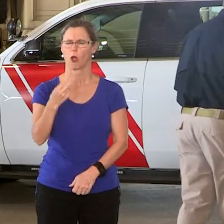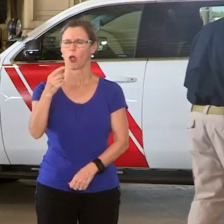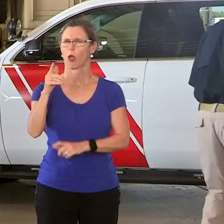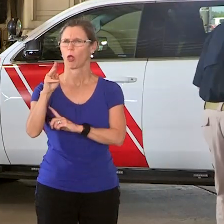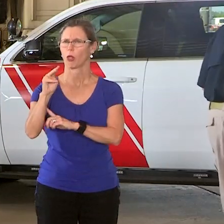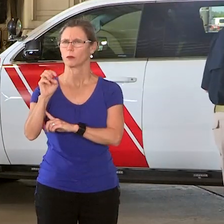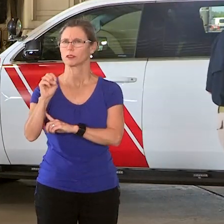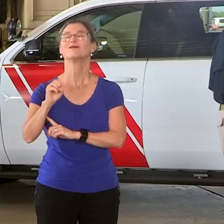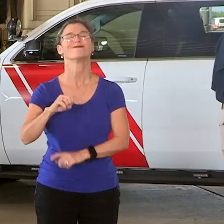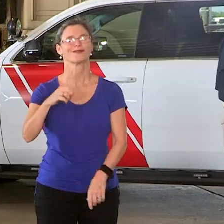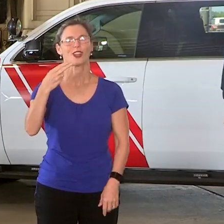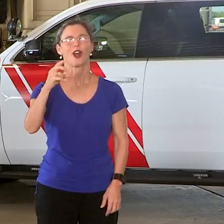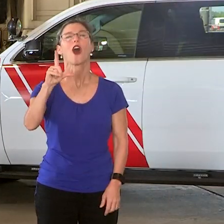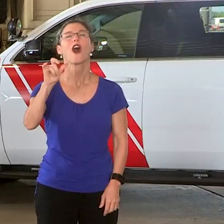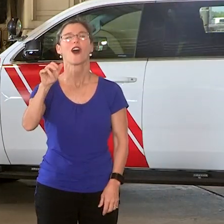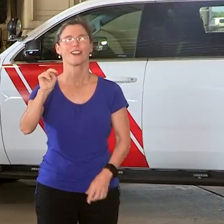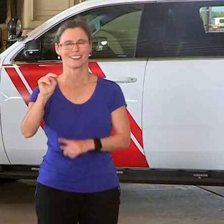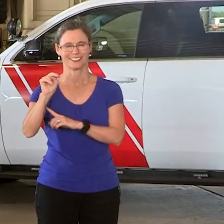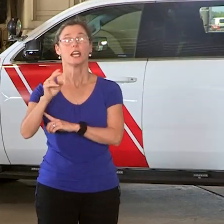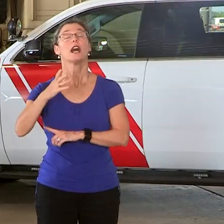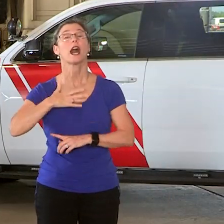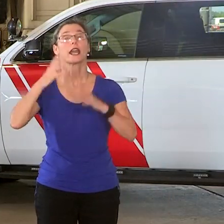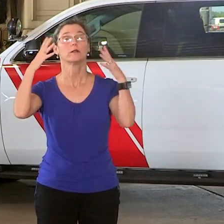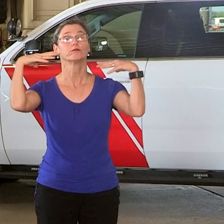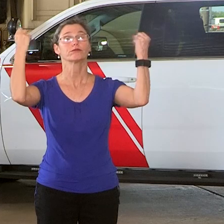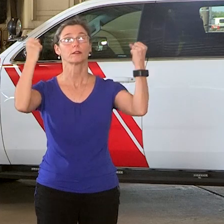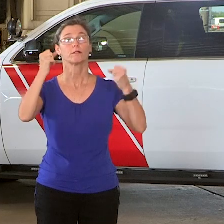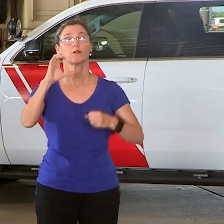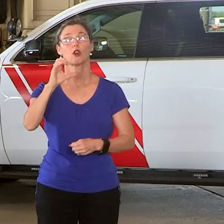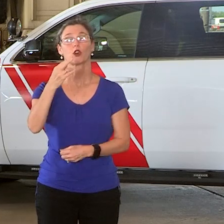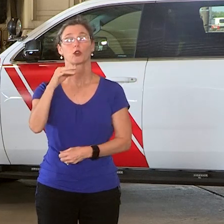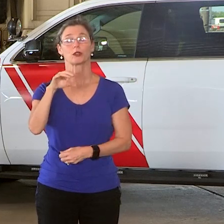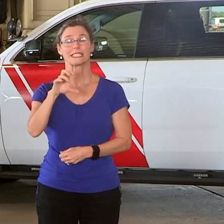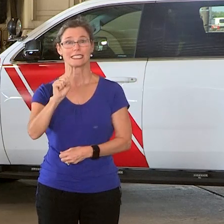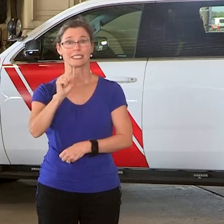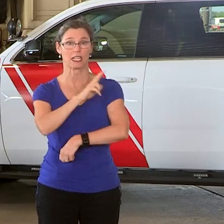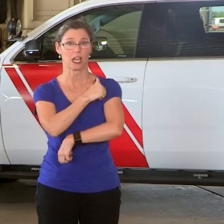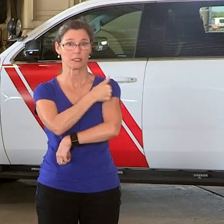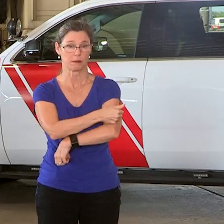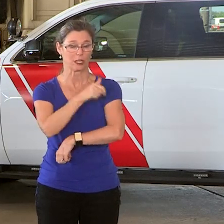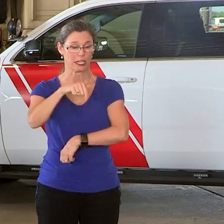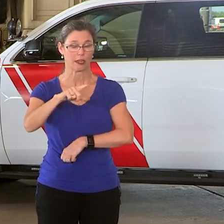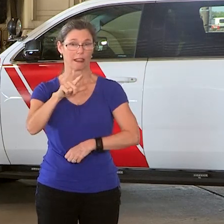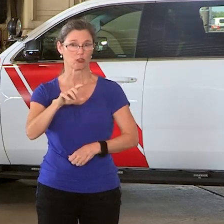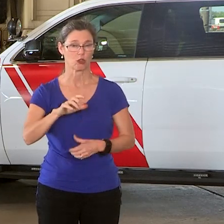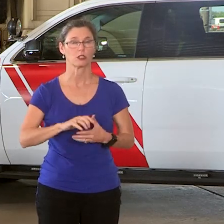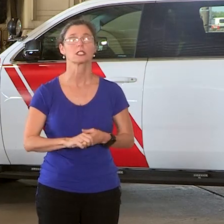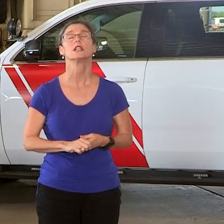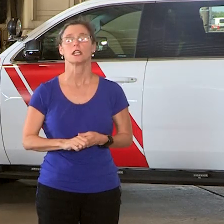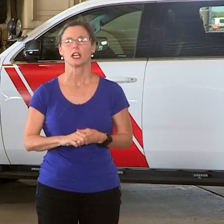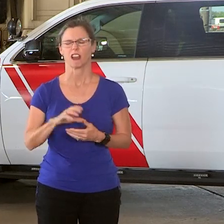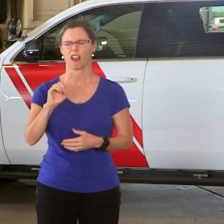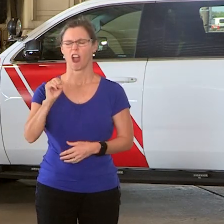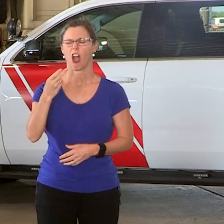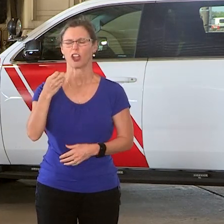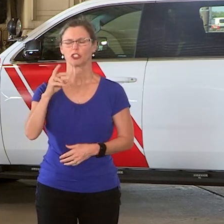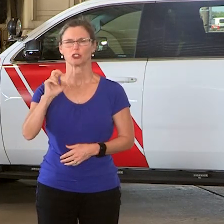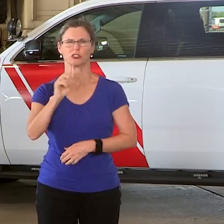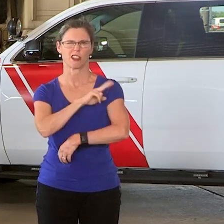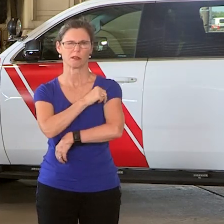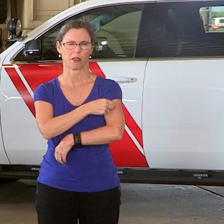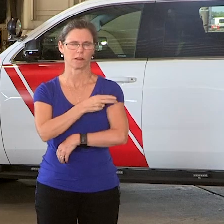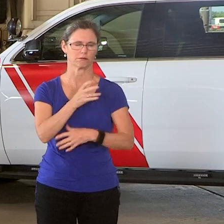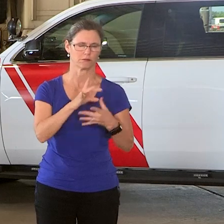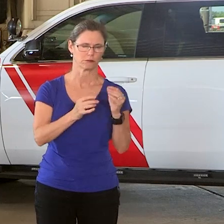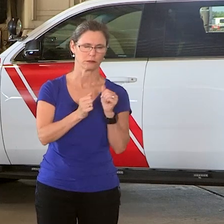Thank you, Kevin Holland. I am the Chief Executive Officer of Christus Ochsner Health System here in Lake Charles. And I just wanted to communicate that